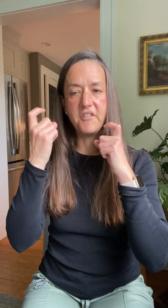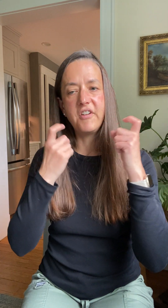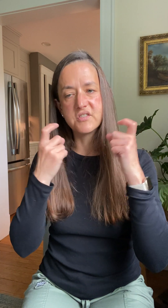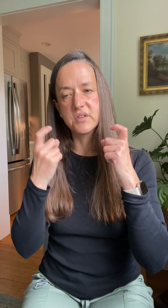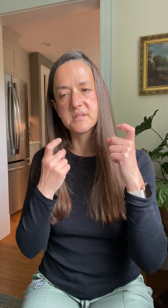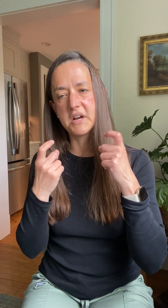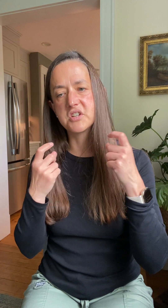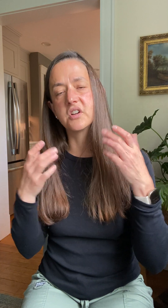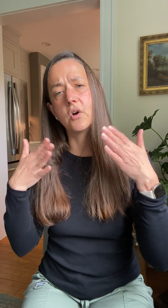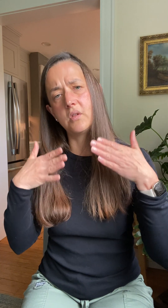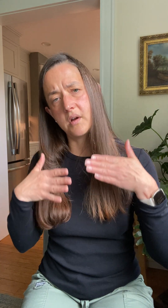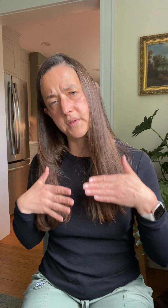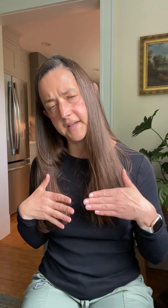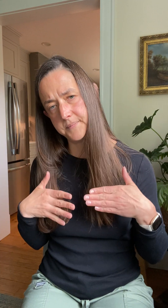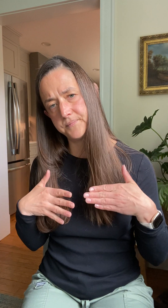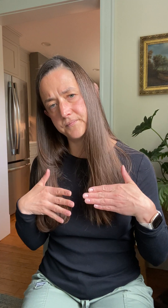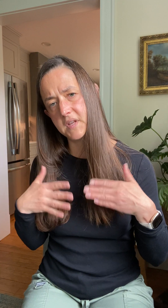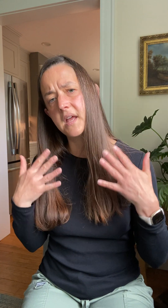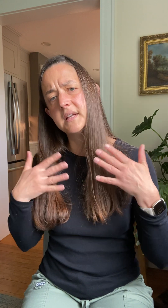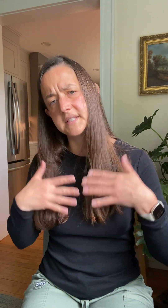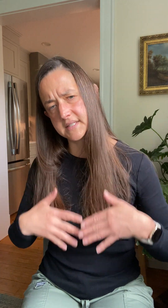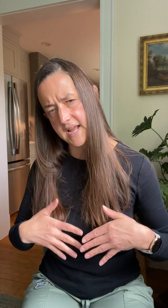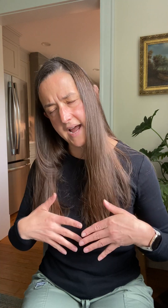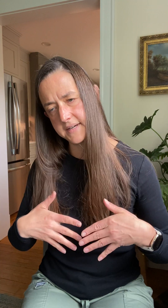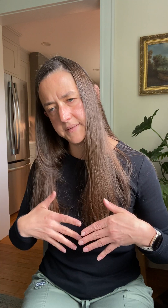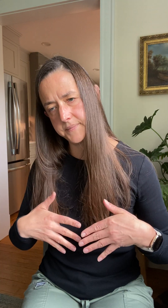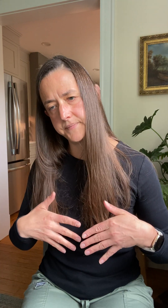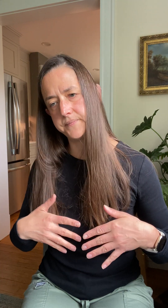facial expression to go along with it. Sad.